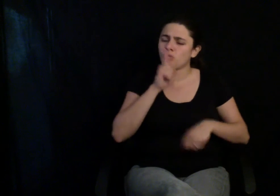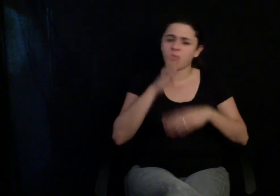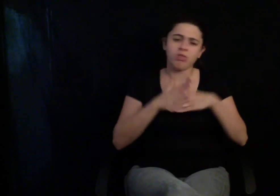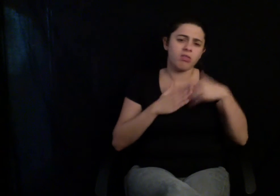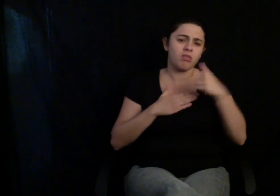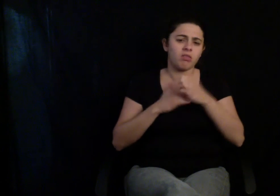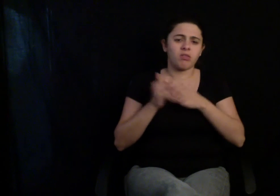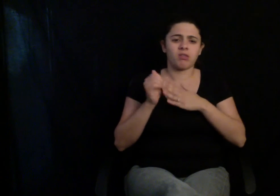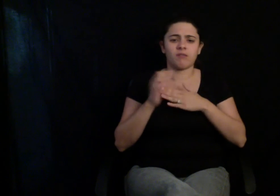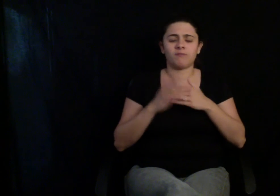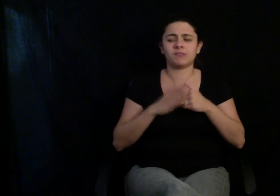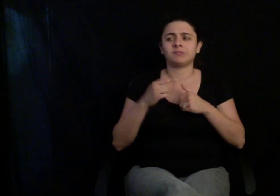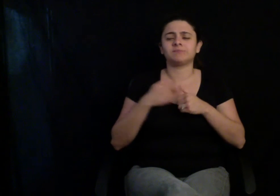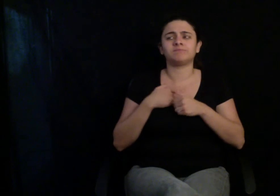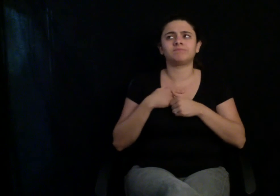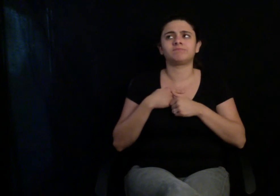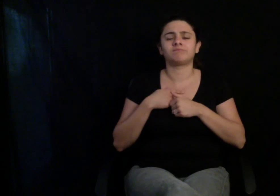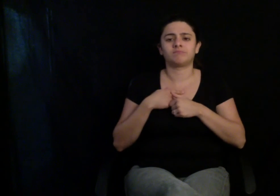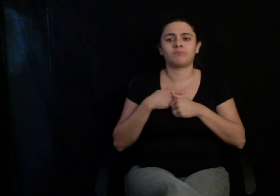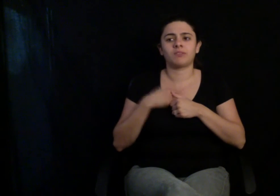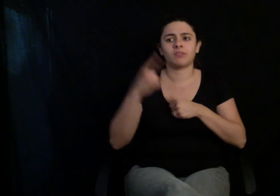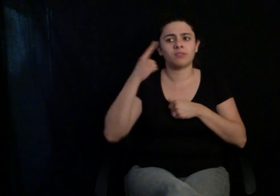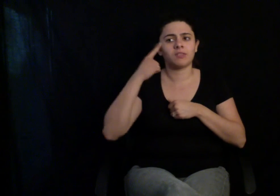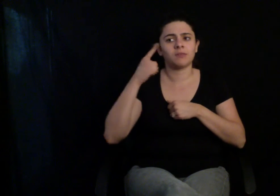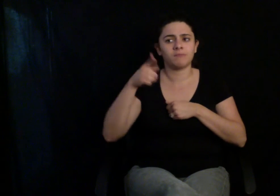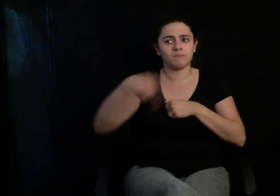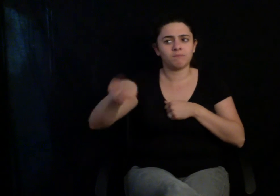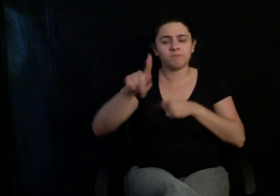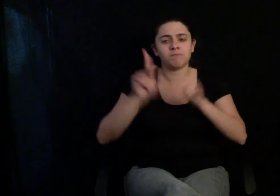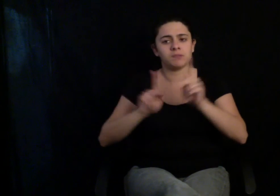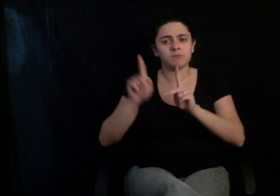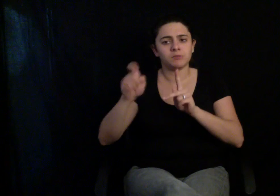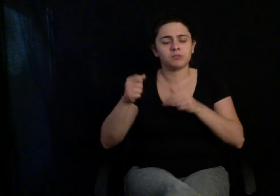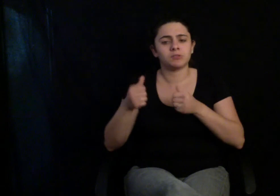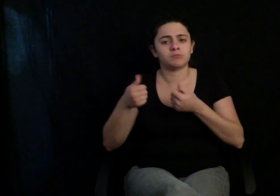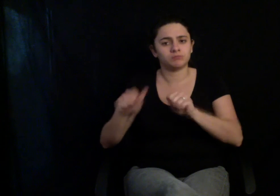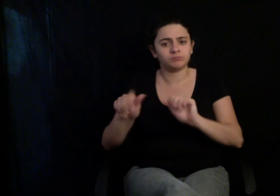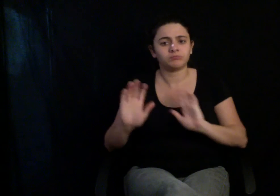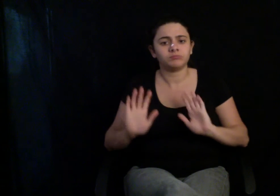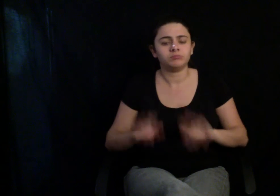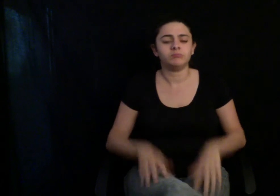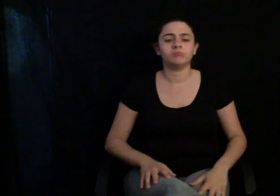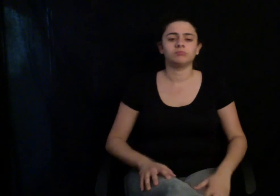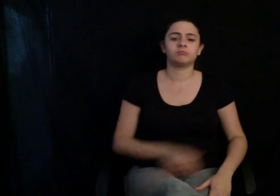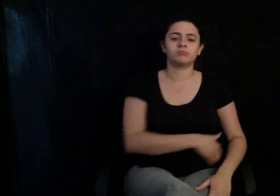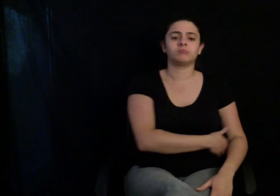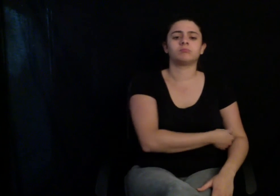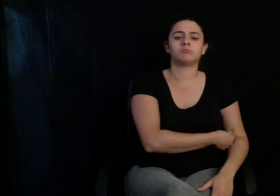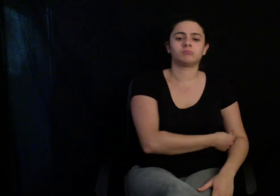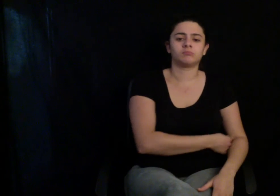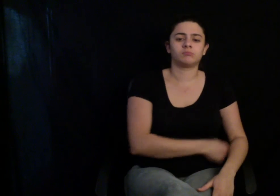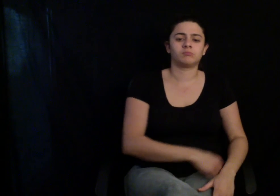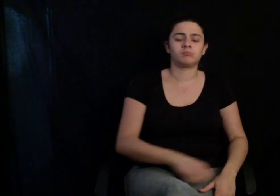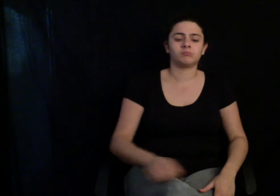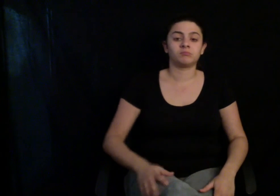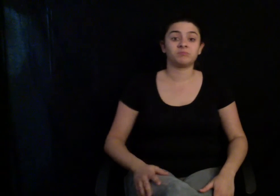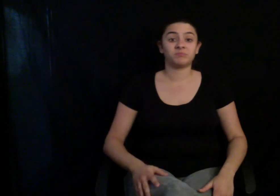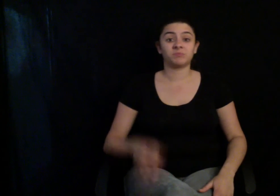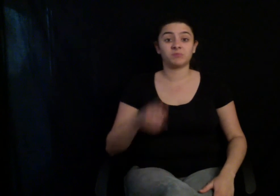would recommend." So that would obviously be a 70 out of 10 with rice. Also, if any of you listening have enjoyed MeUndies or any